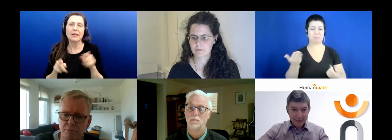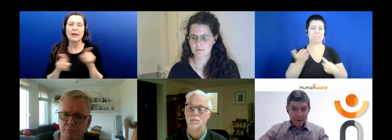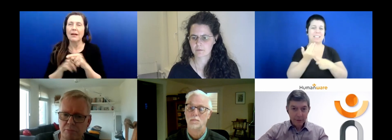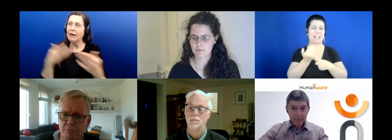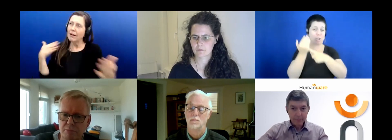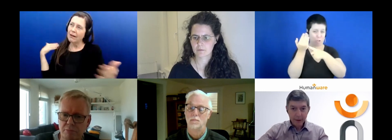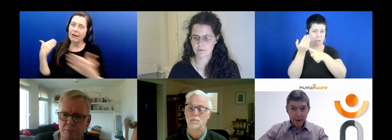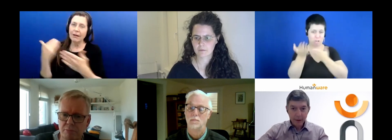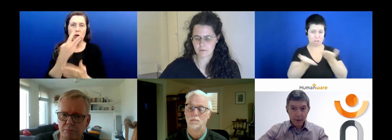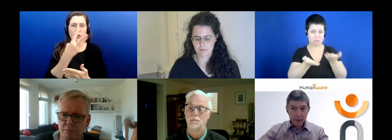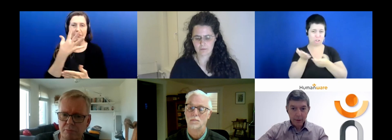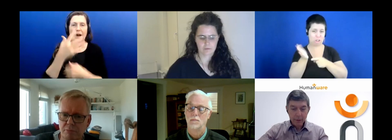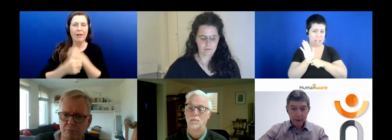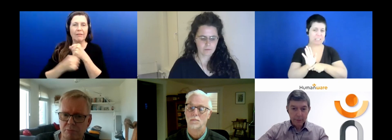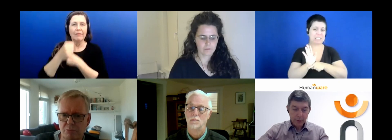always been